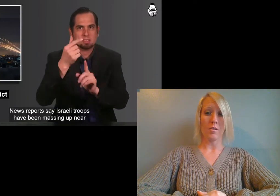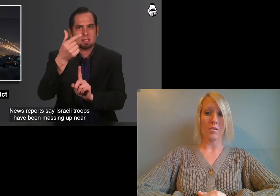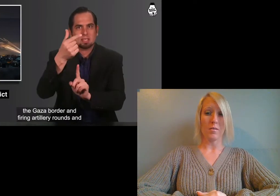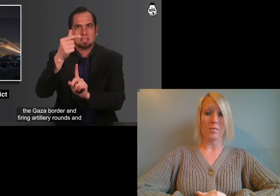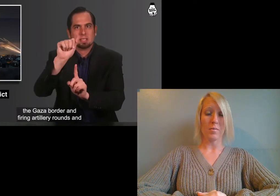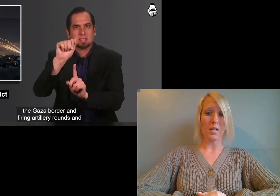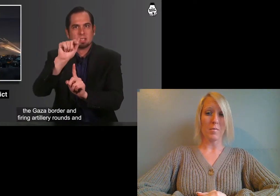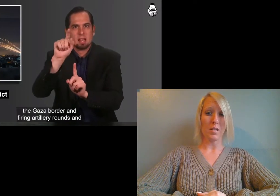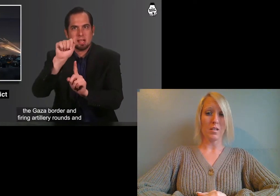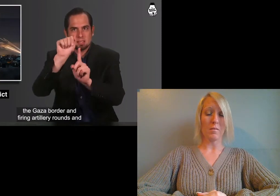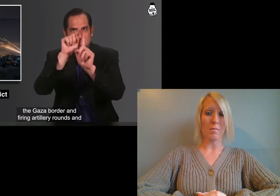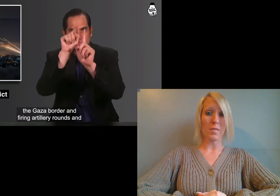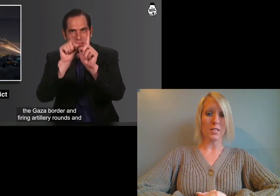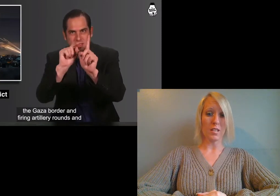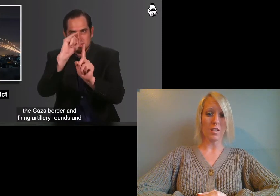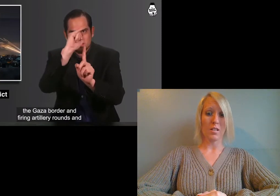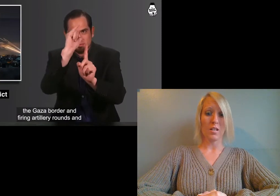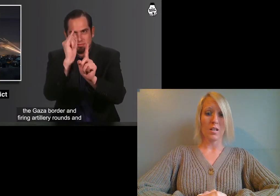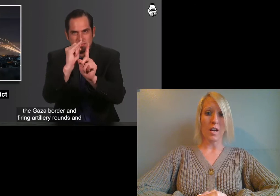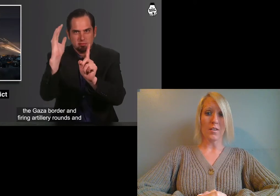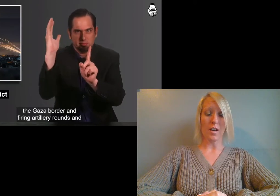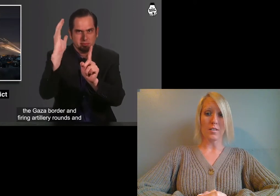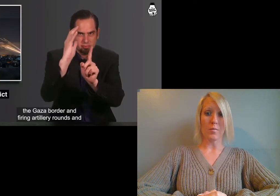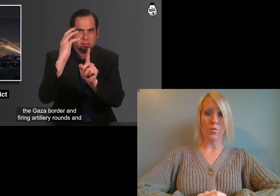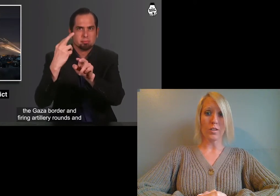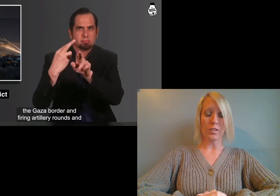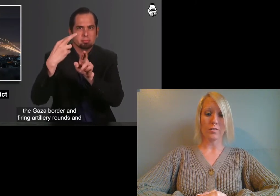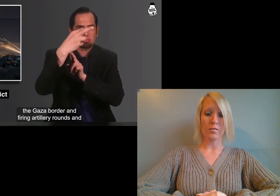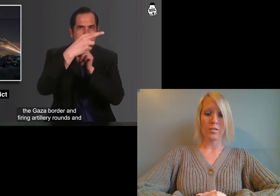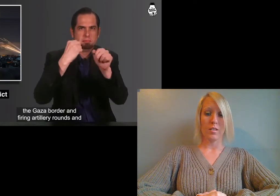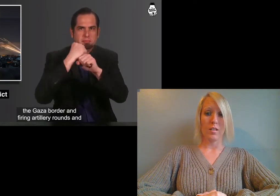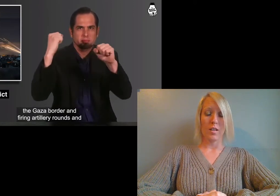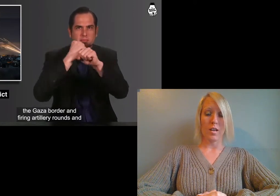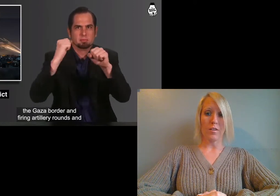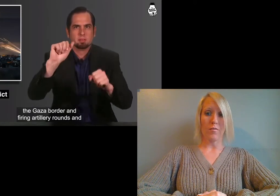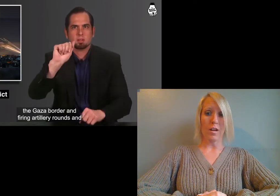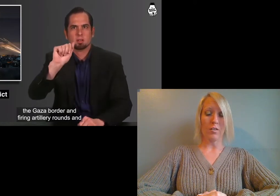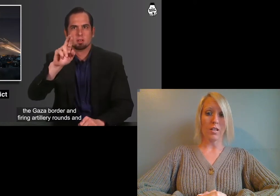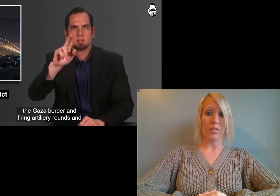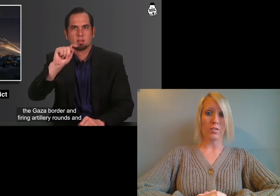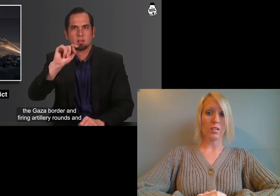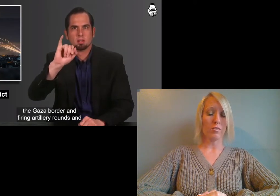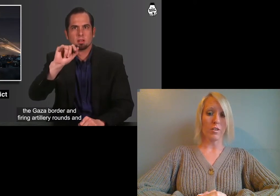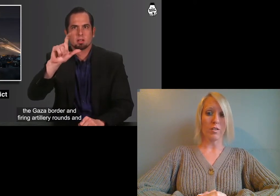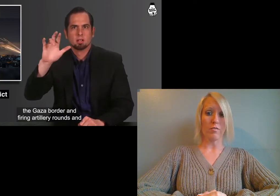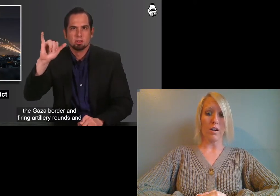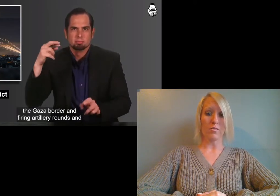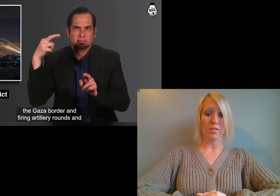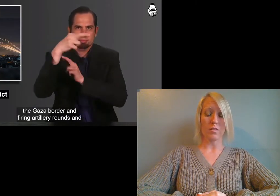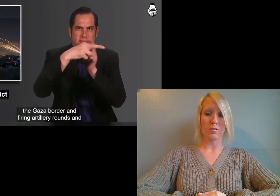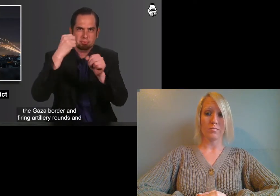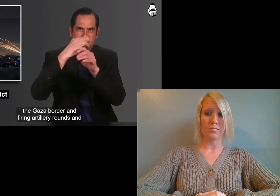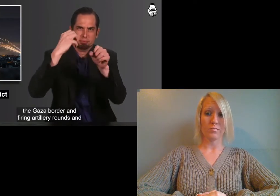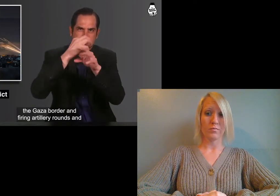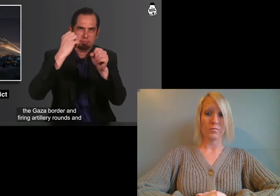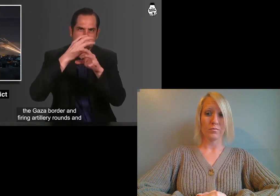are becoming missing at the Gaza border, and they're firing artillery